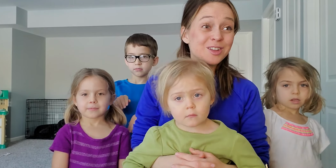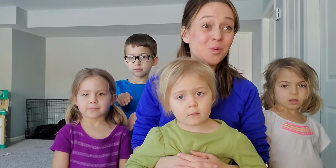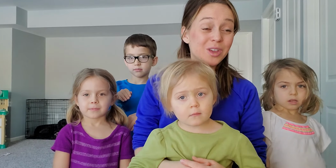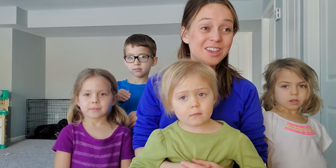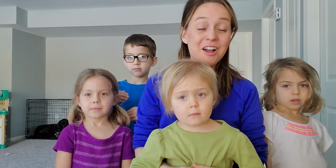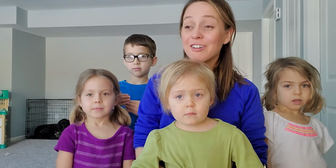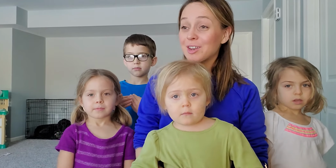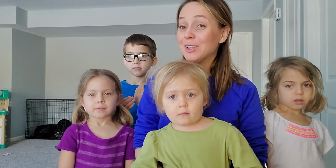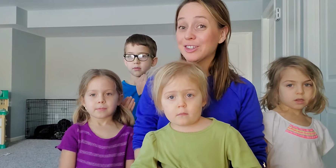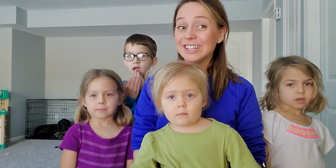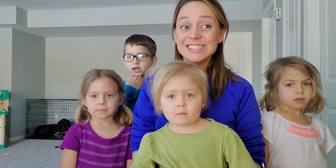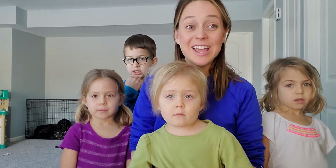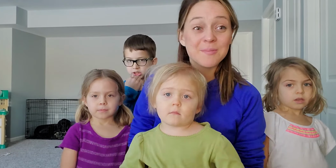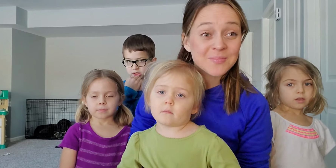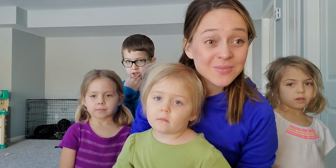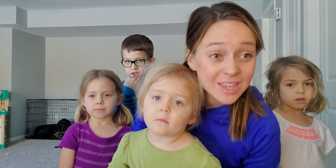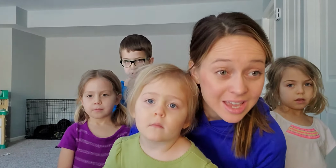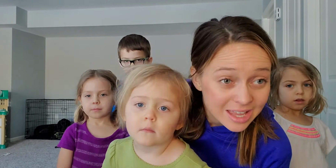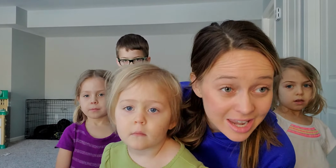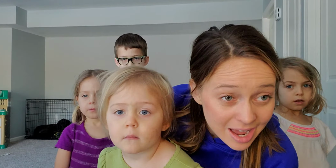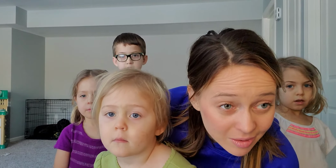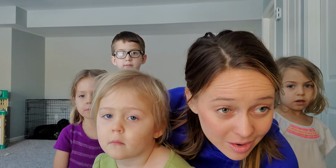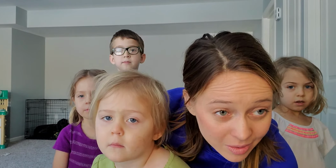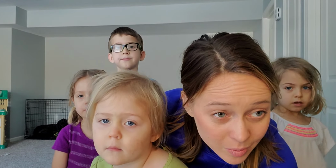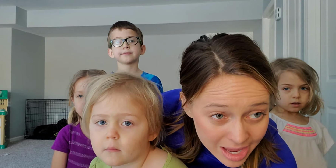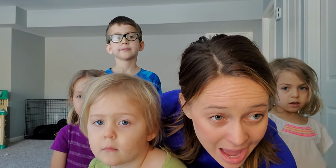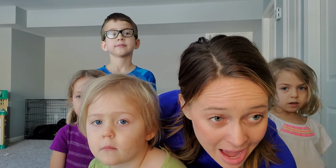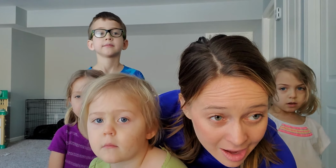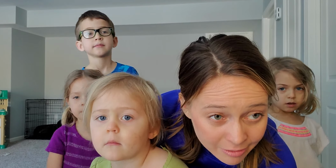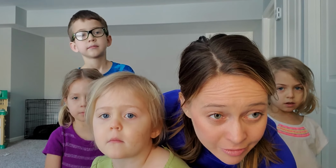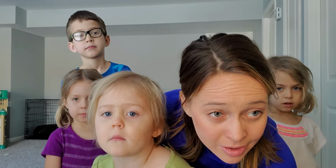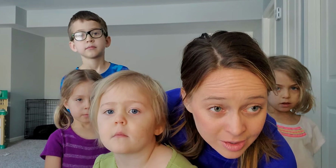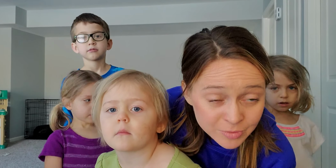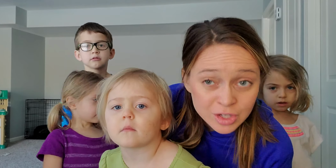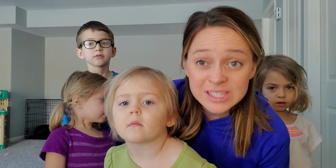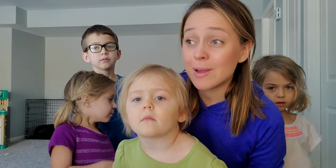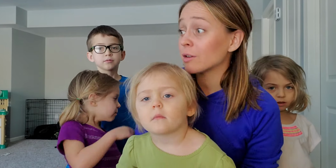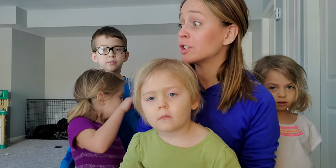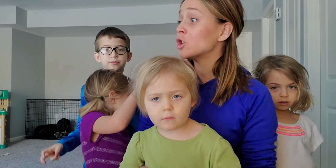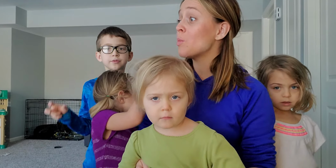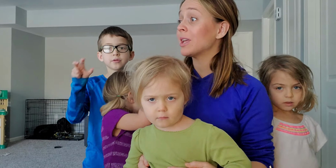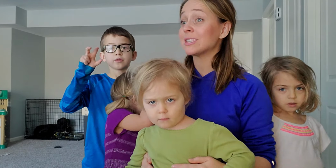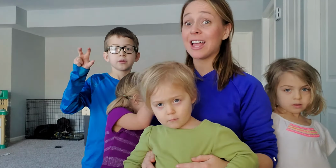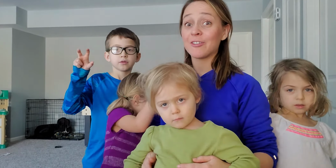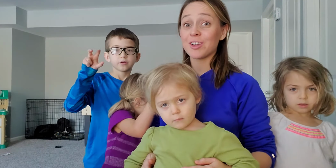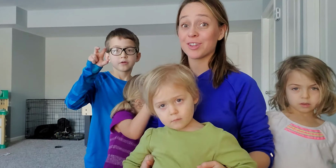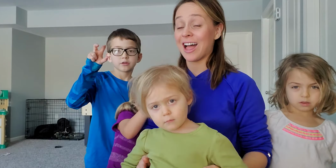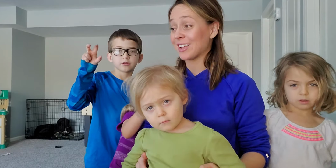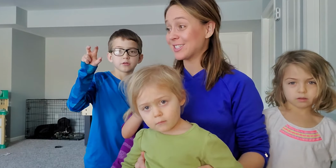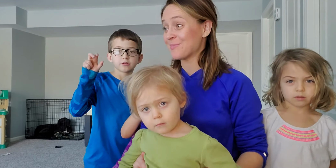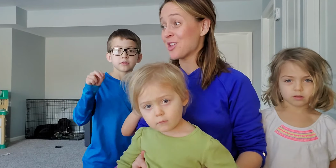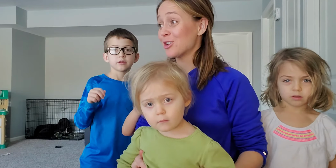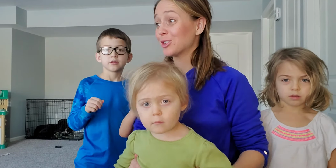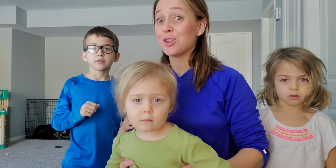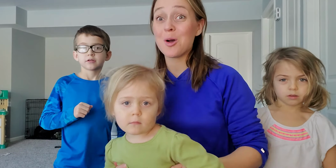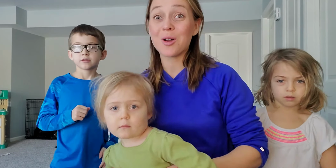we are going to be learning today. Now, we have just about 2 minutes left of the class. So,